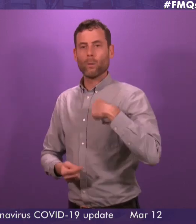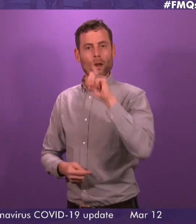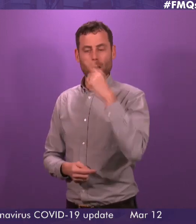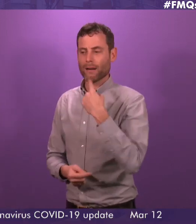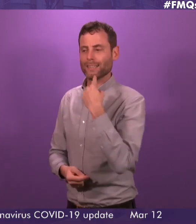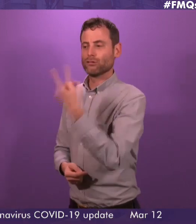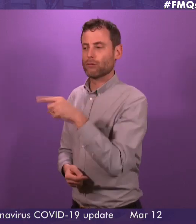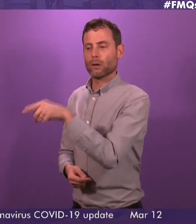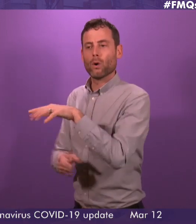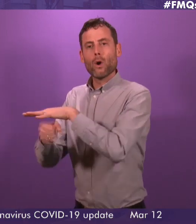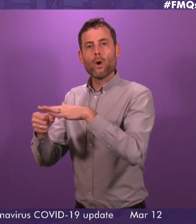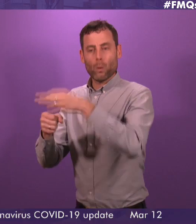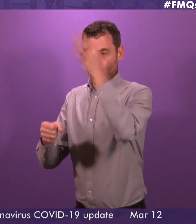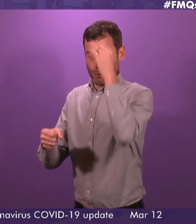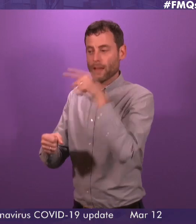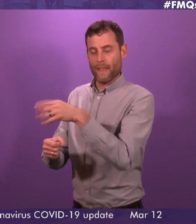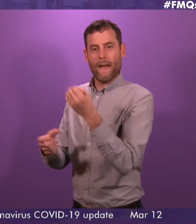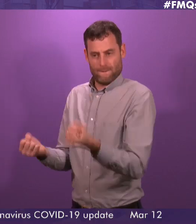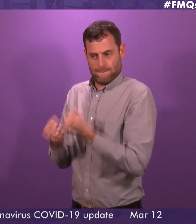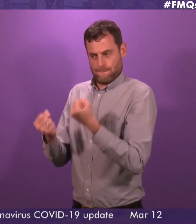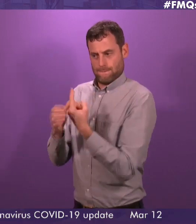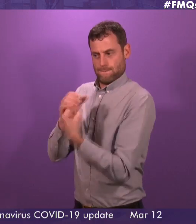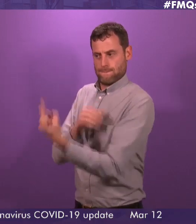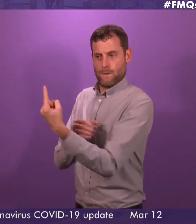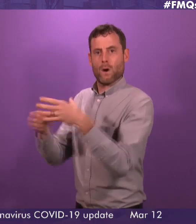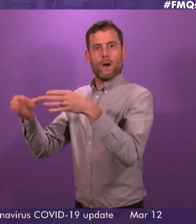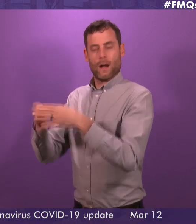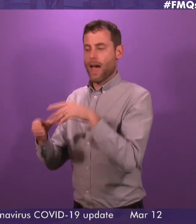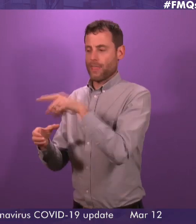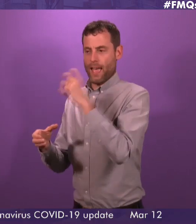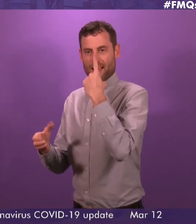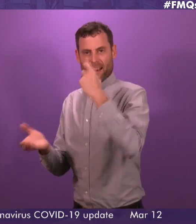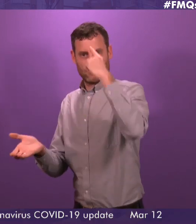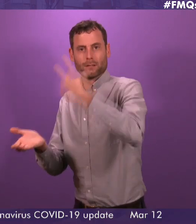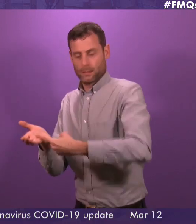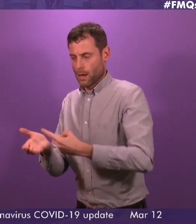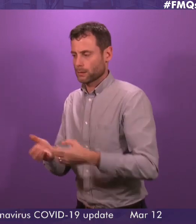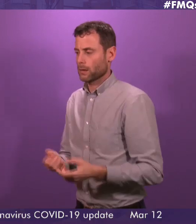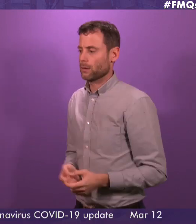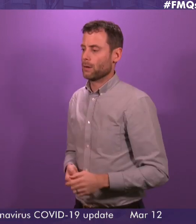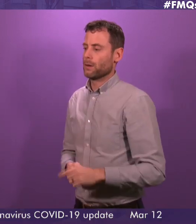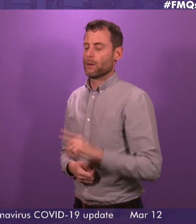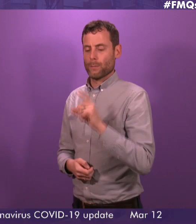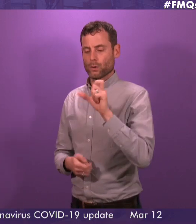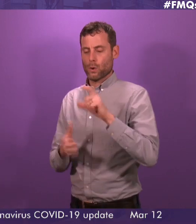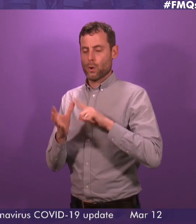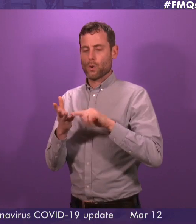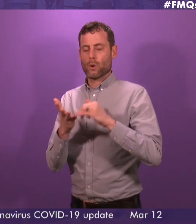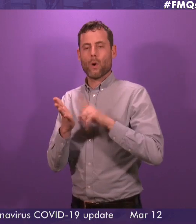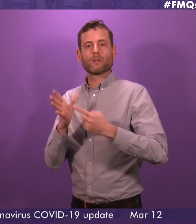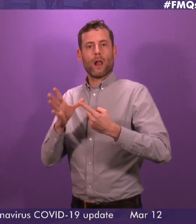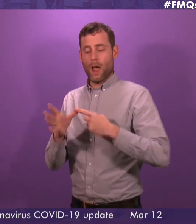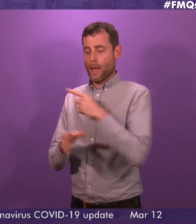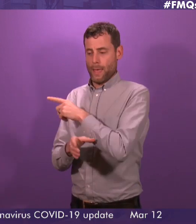how they should respond. They are autonomous bodies, but COSLA are a member now of the Scottish